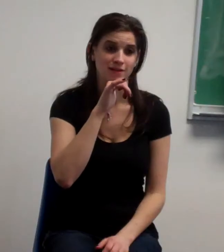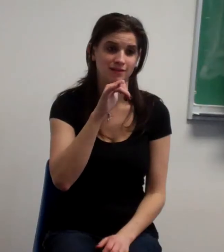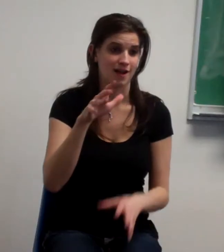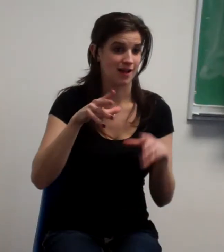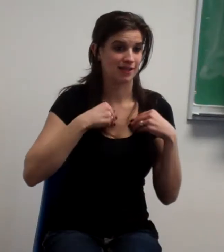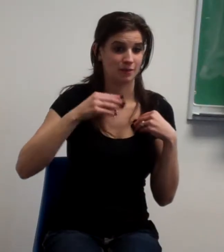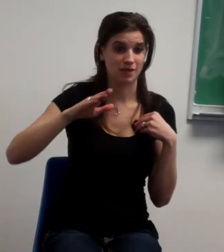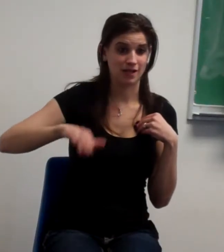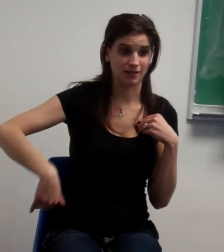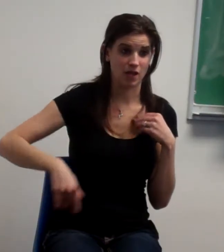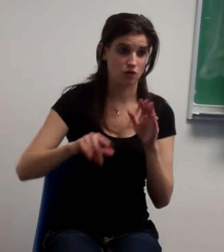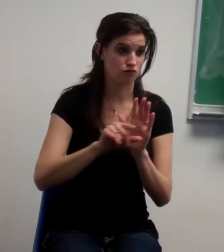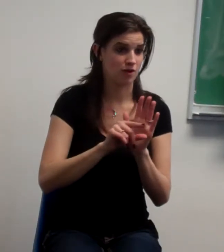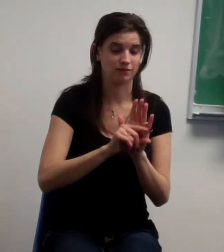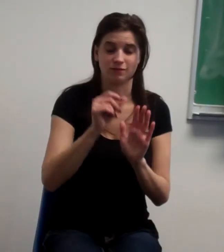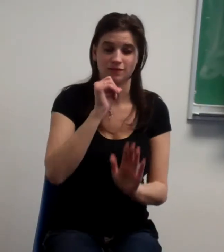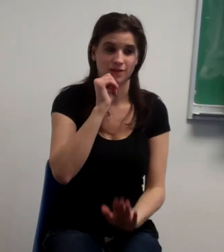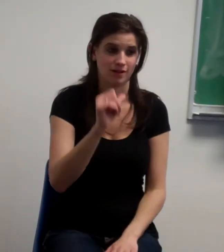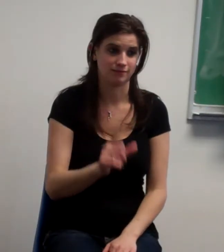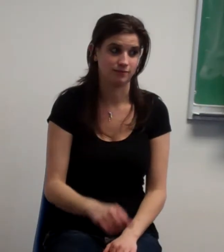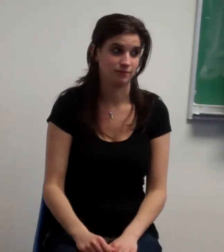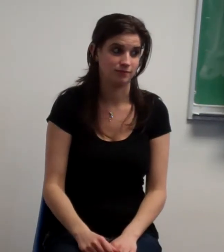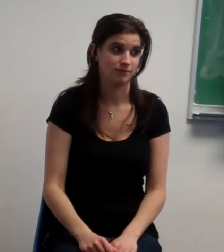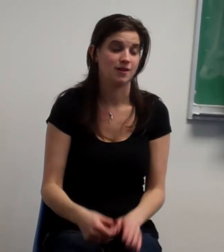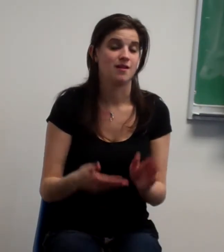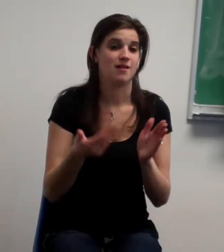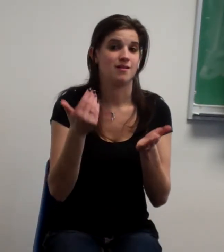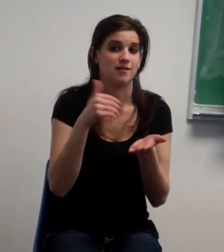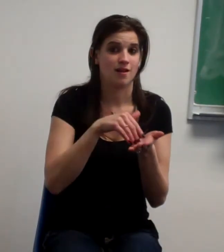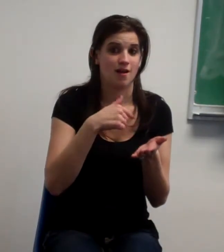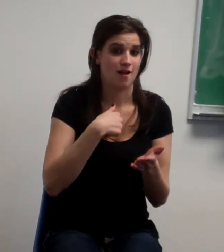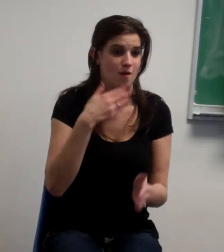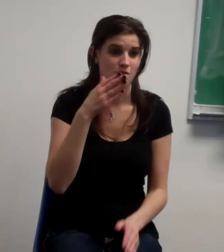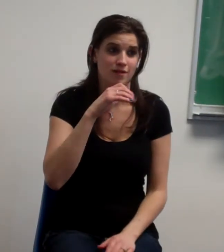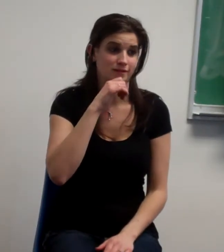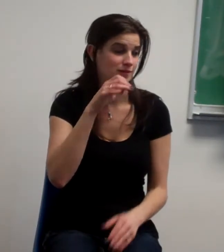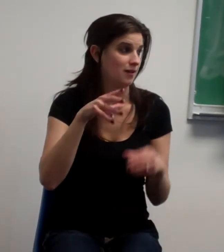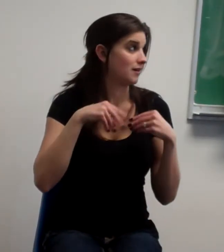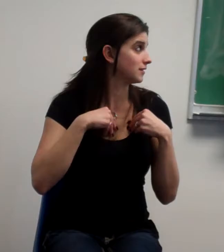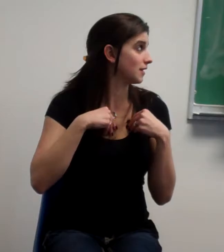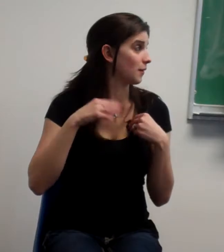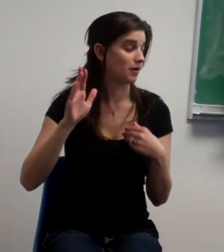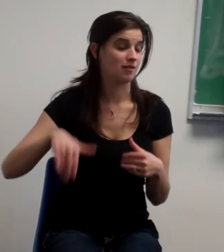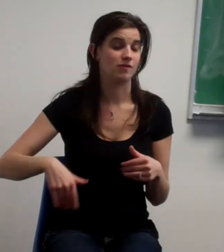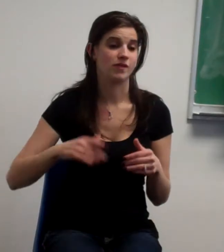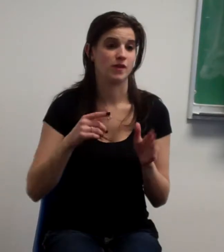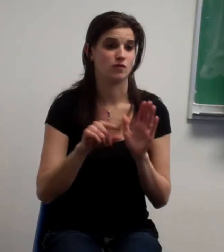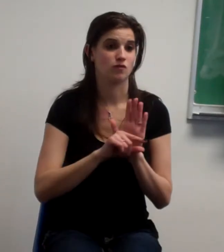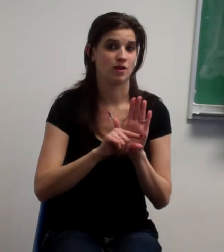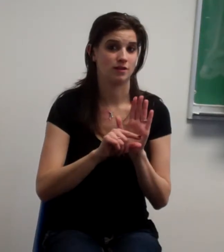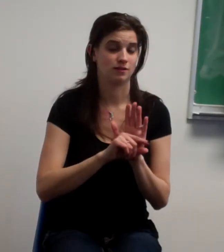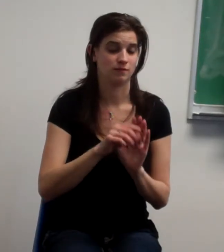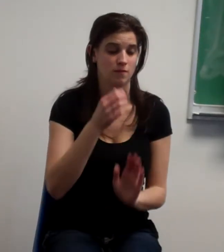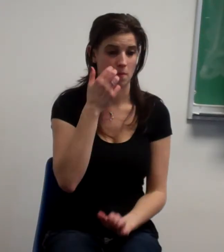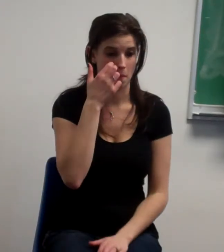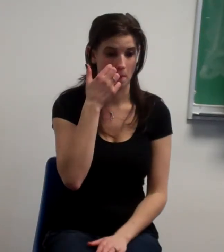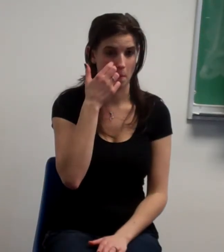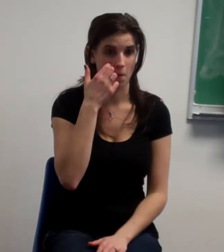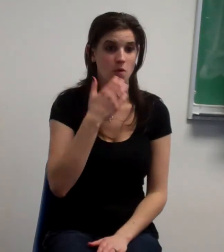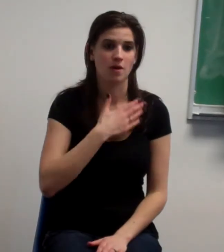that again next week, I'm sure. I will not take them. So print them out and turn them in on time. Okay? I